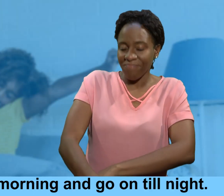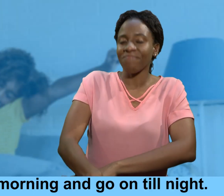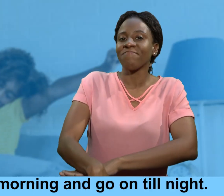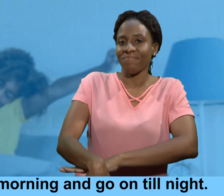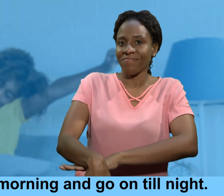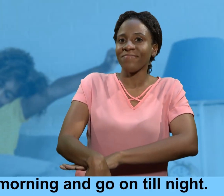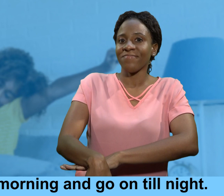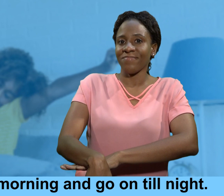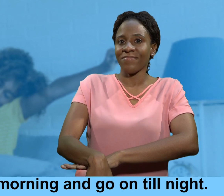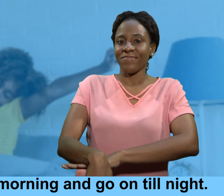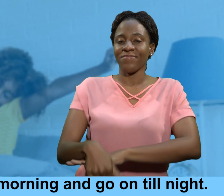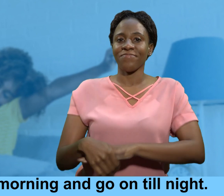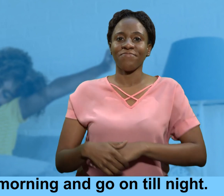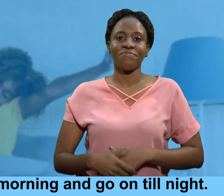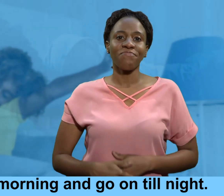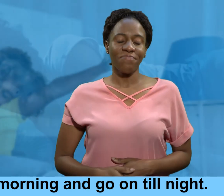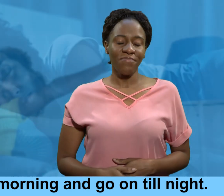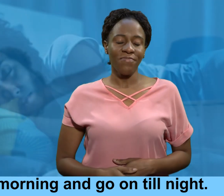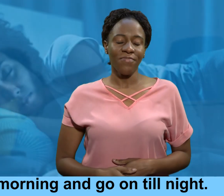morning and go on till night.